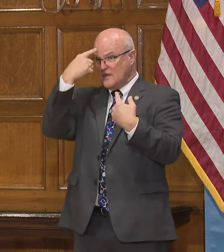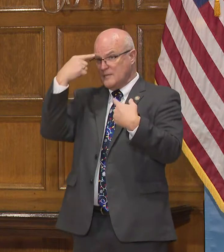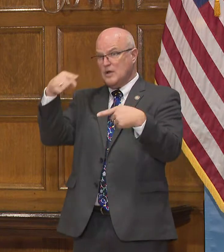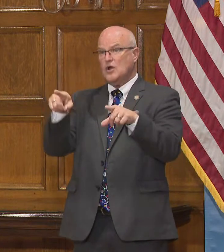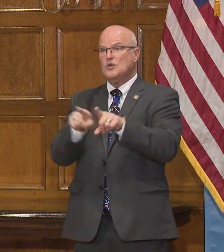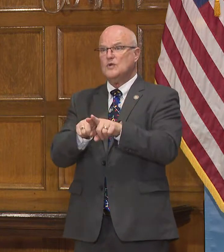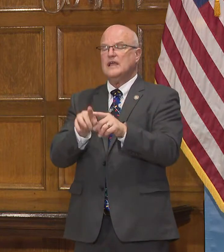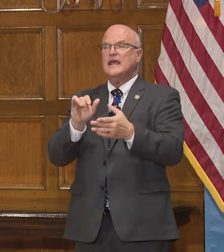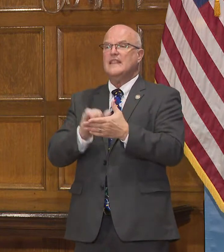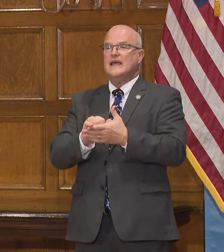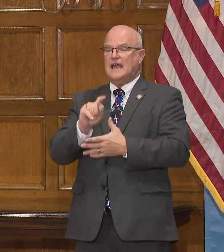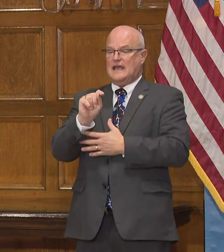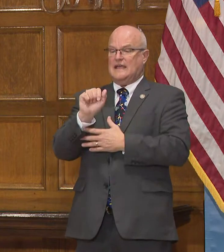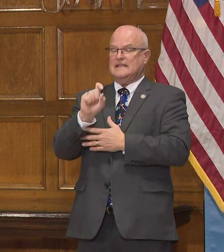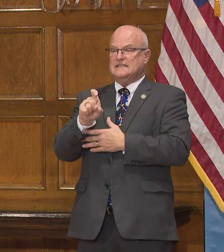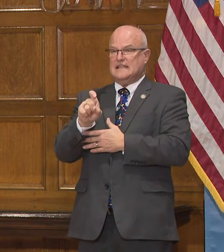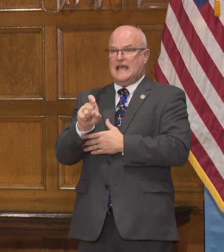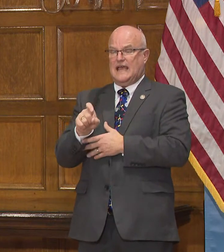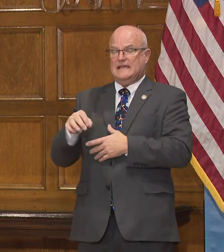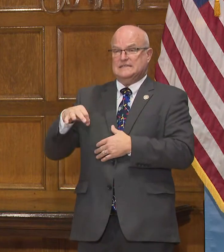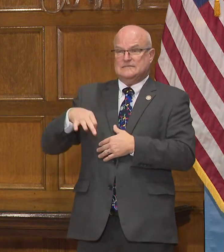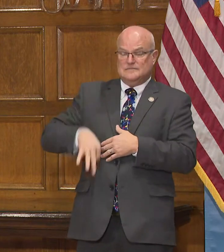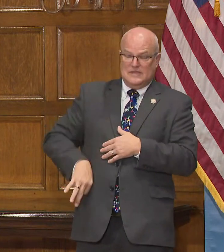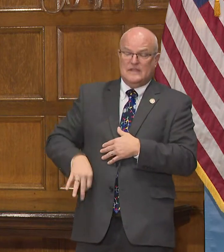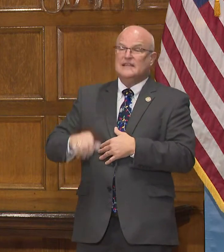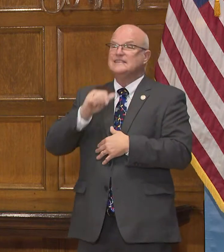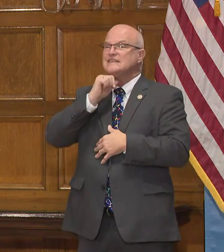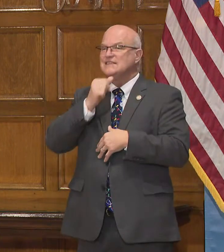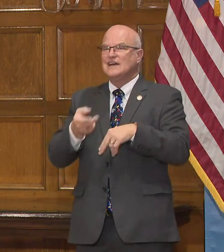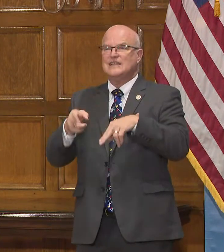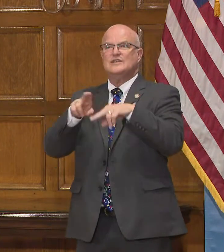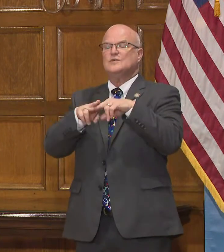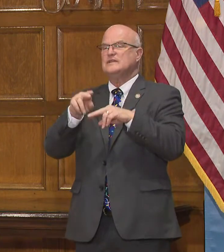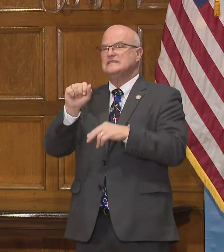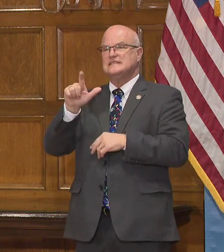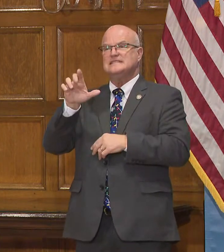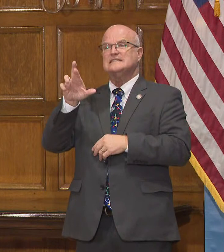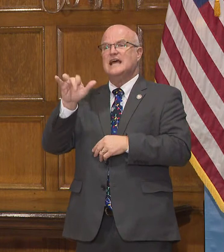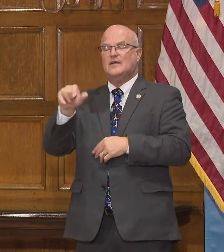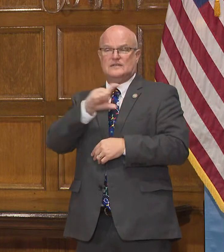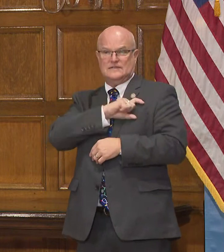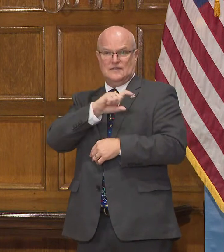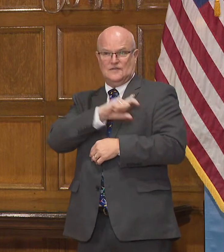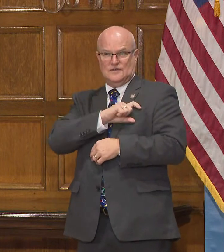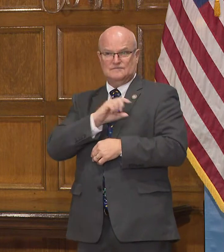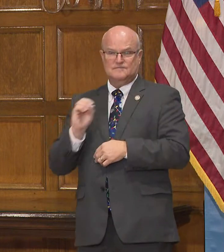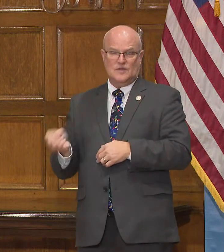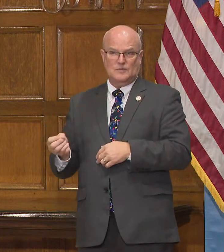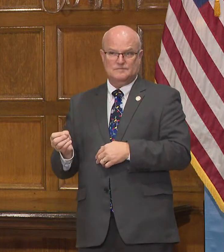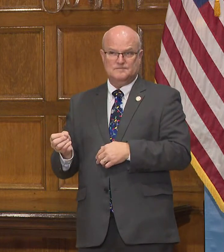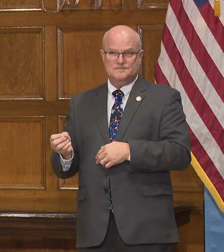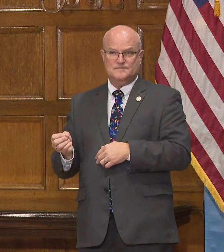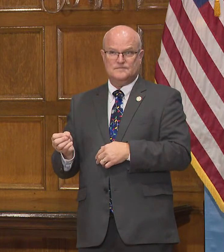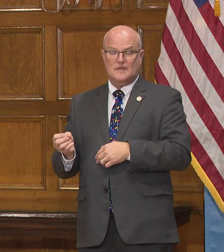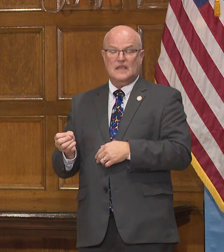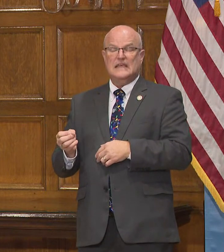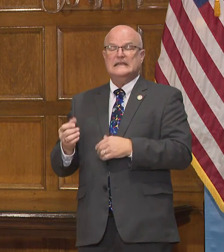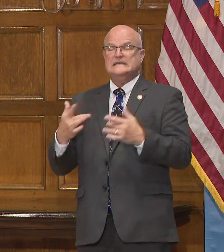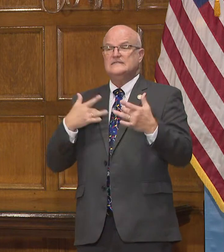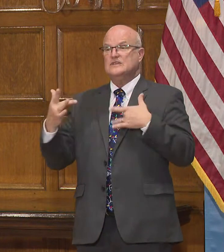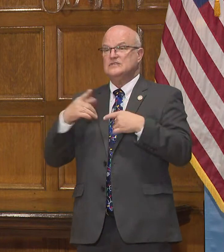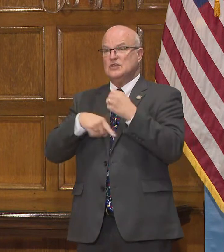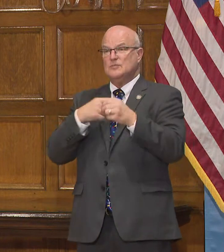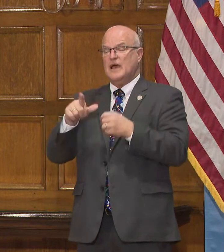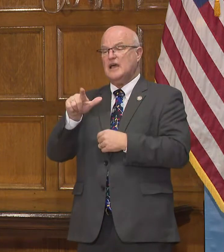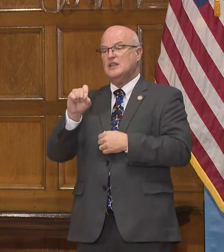agreed that a tax credit does not increase the salaries of law enforcement officials. And if you worry about our